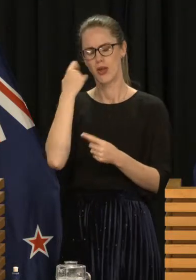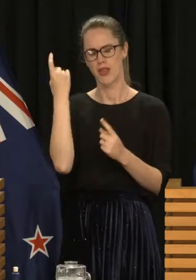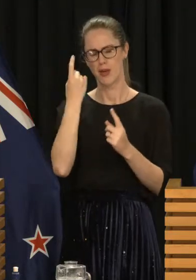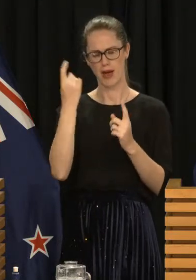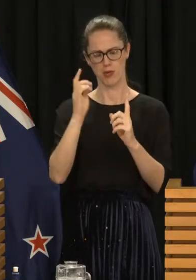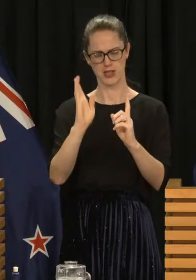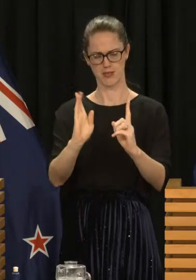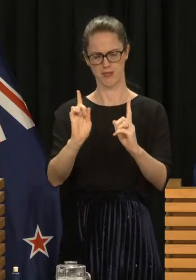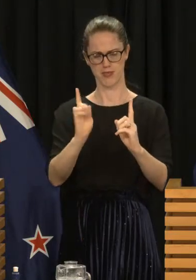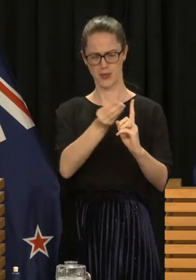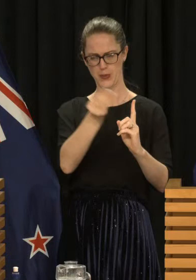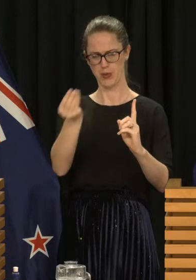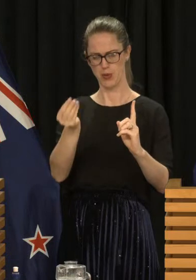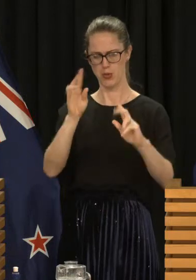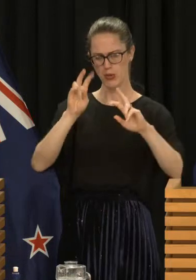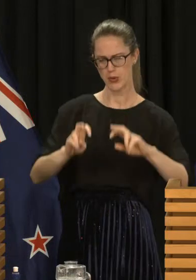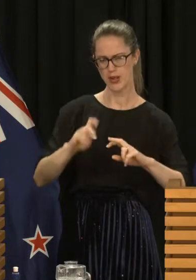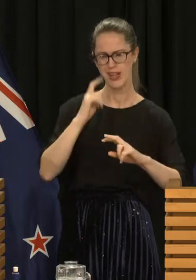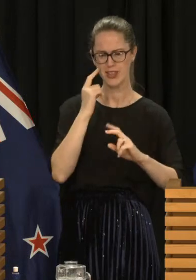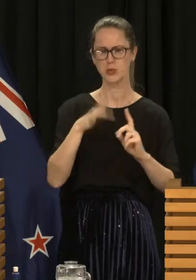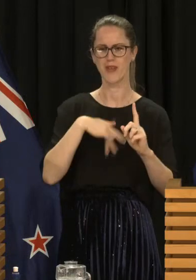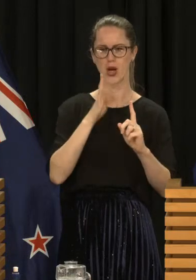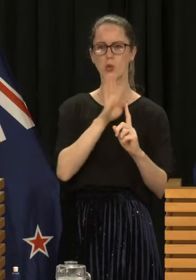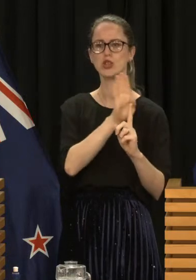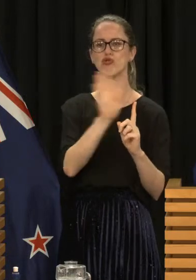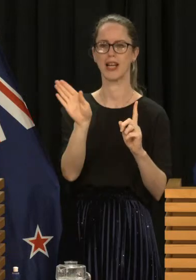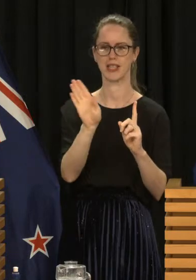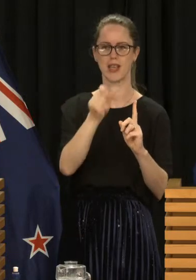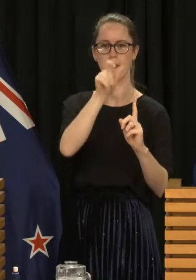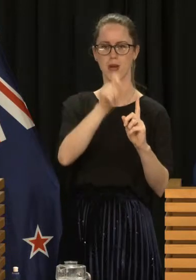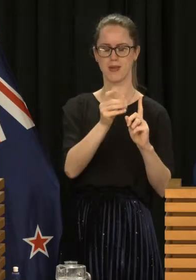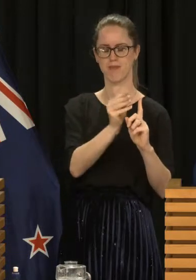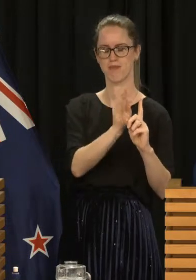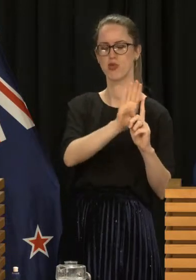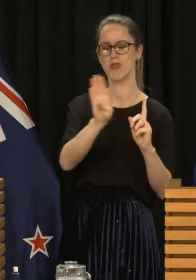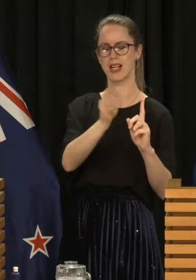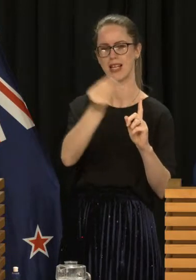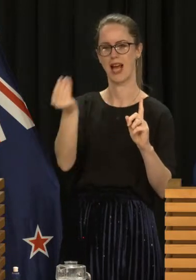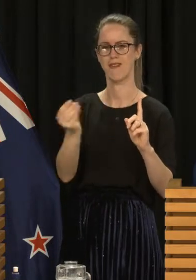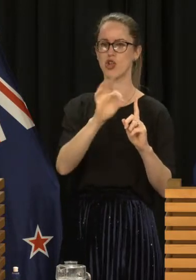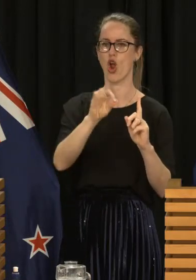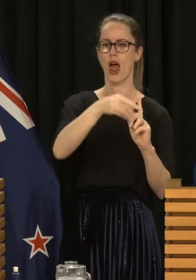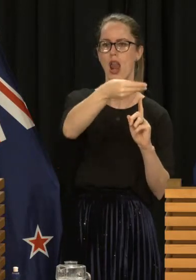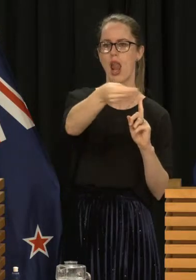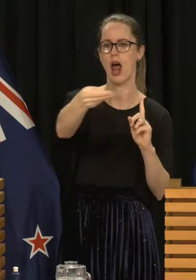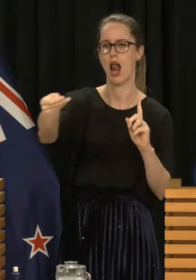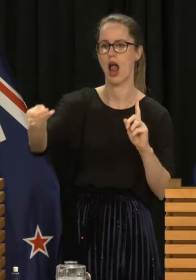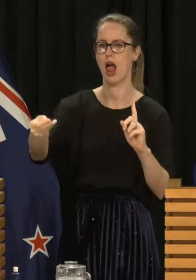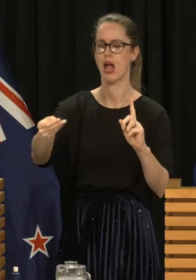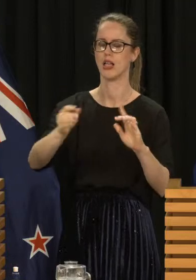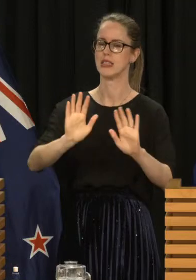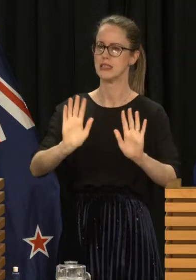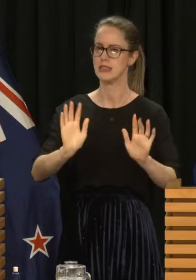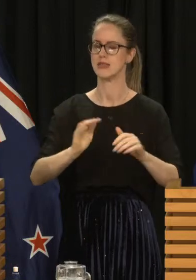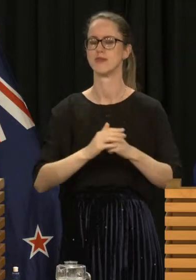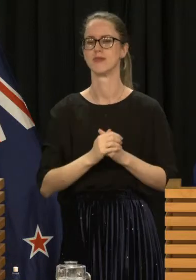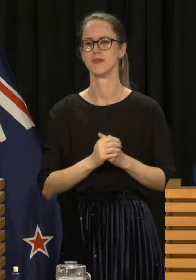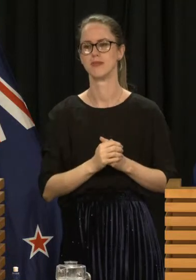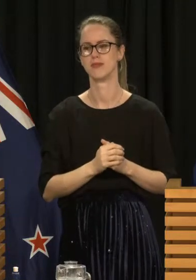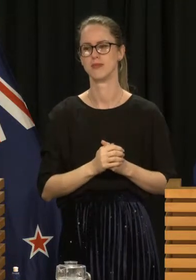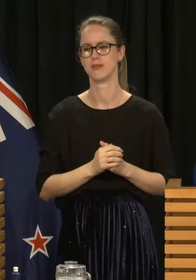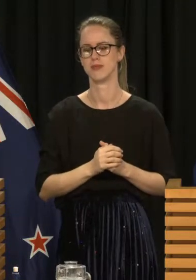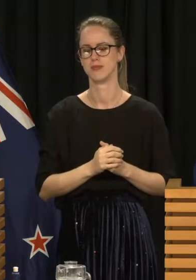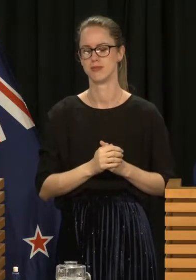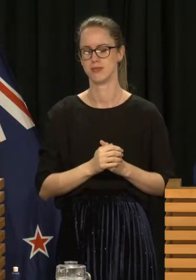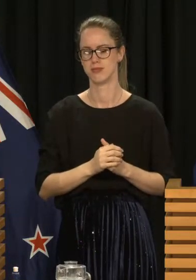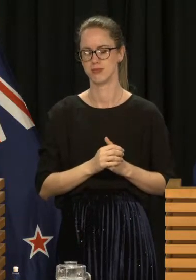of transmission? It would appear on the evidence that we've got now that seems to be fairly clear. As with all things, though, and I can't